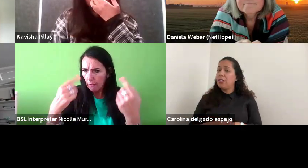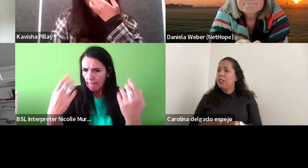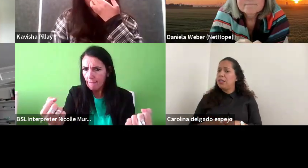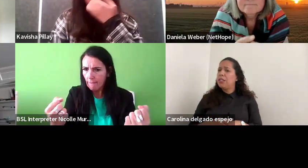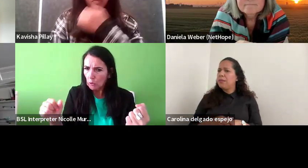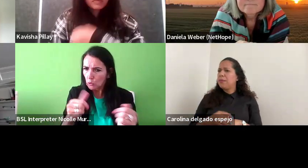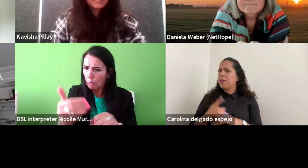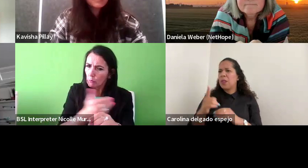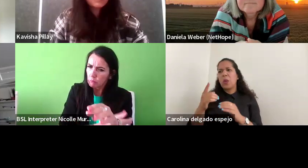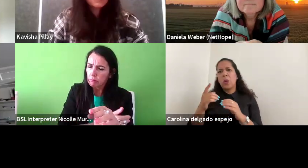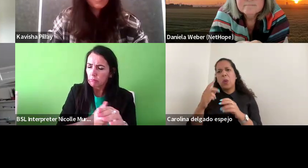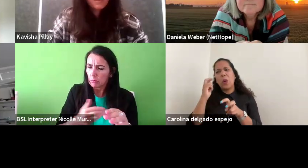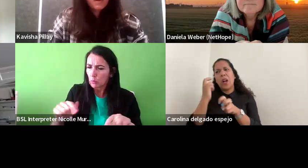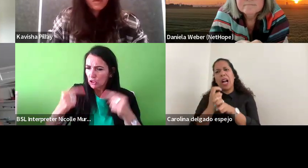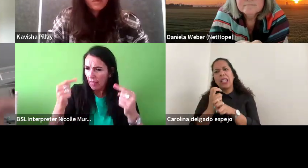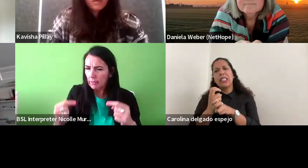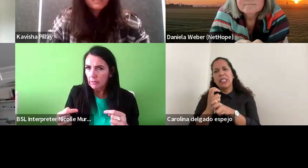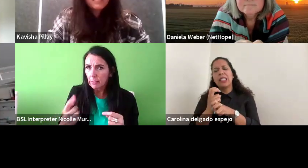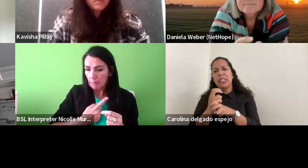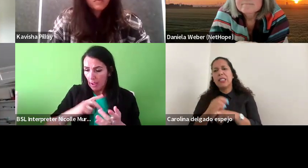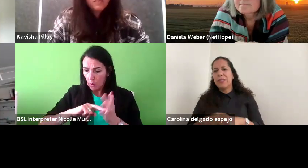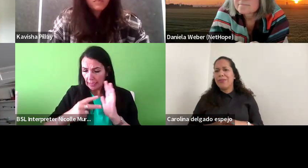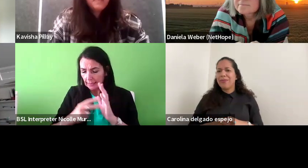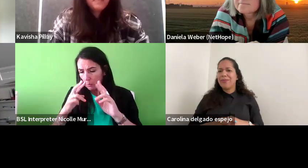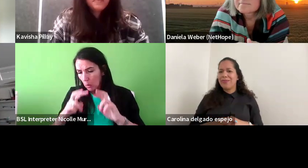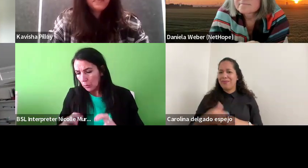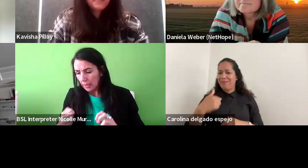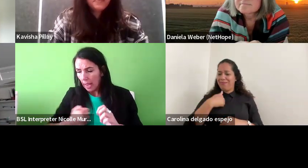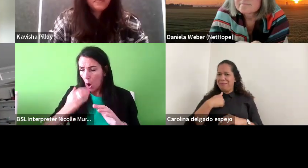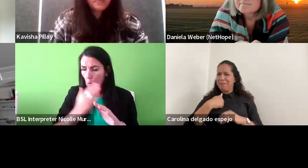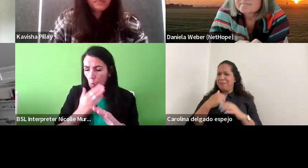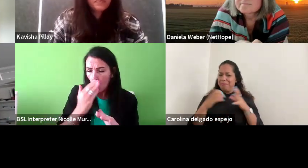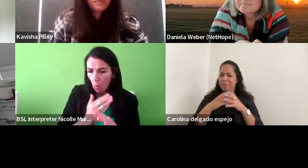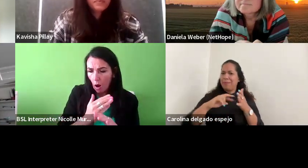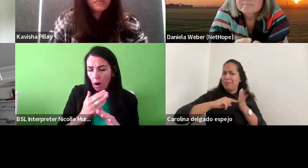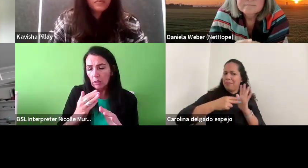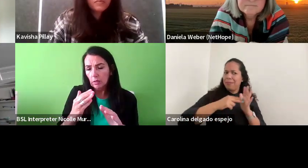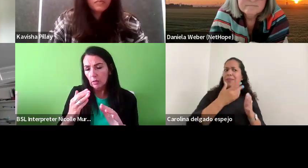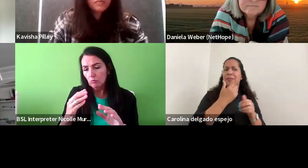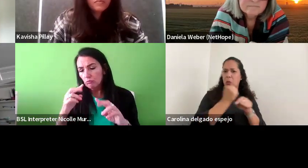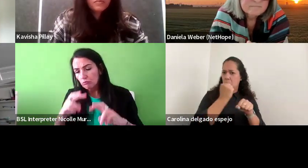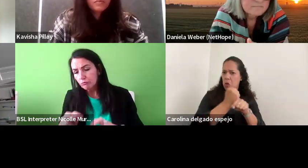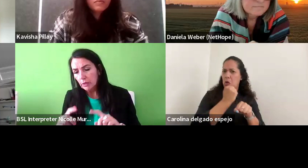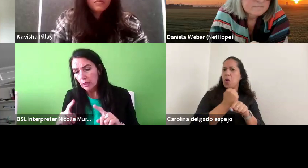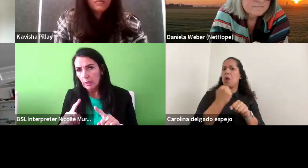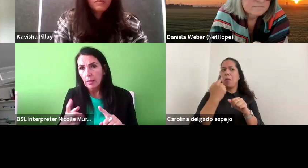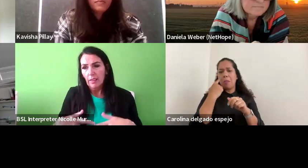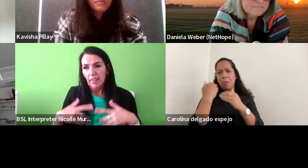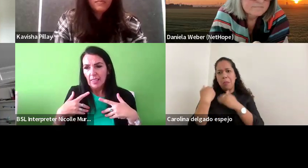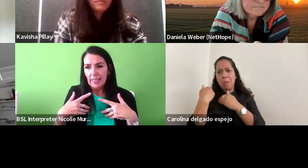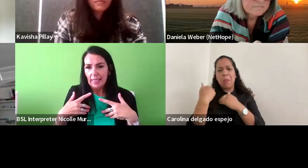when I say we, I particularly look at my own organization in terms of our work, the work we do. But I got a sense